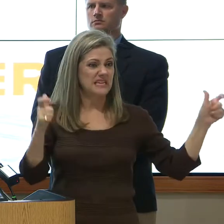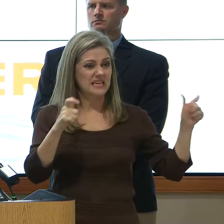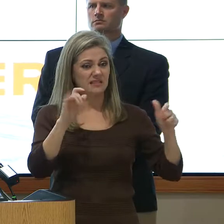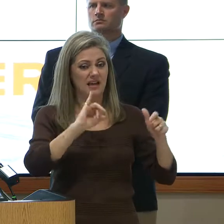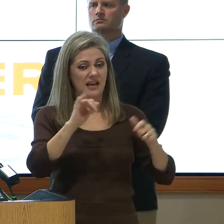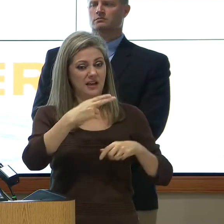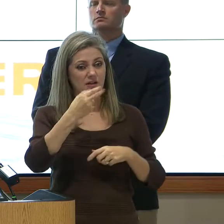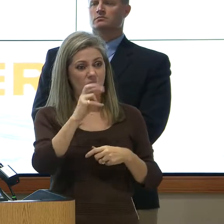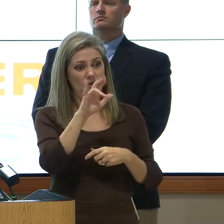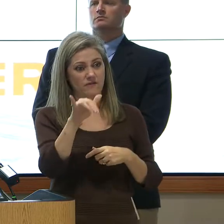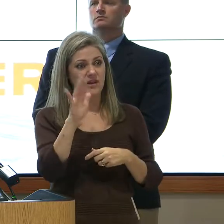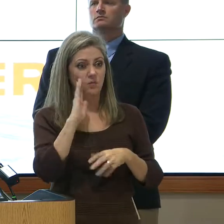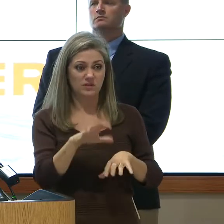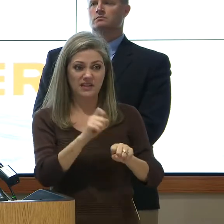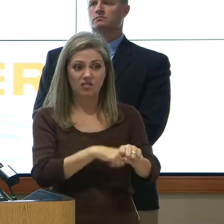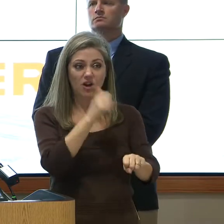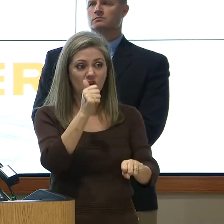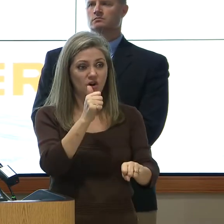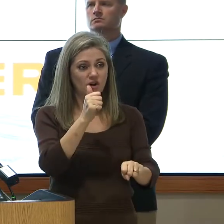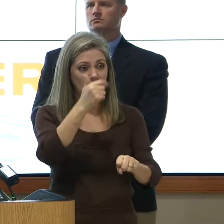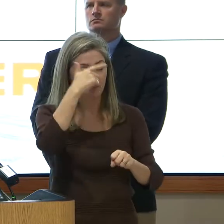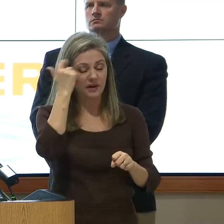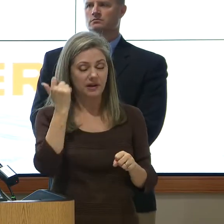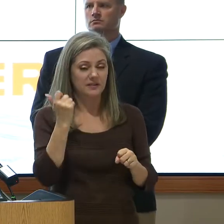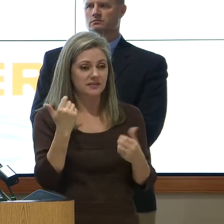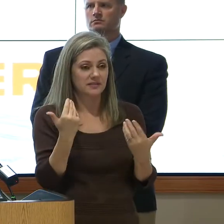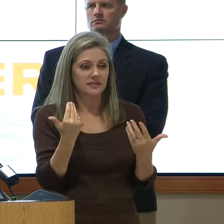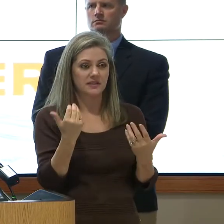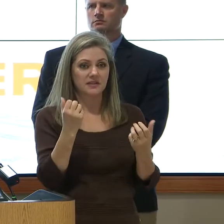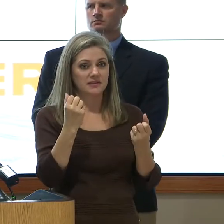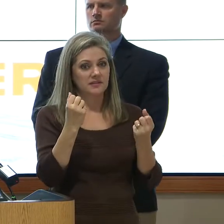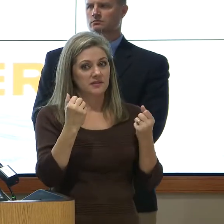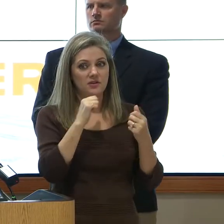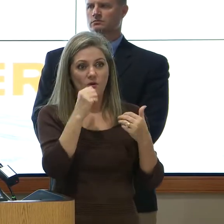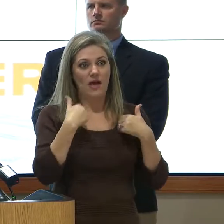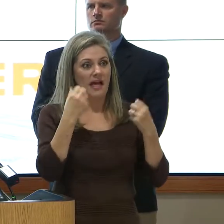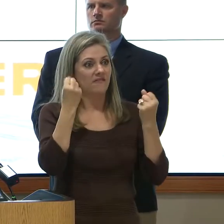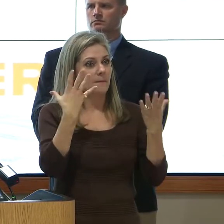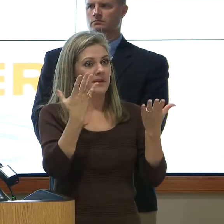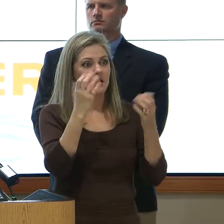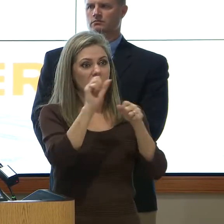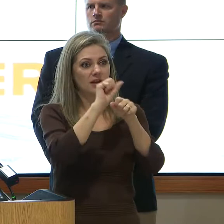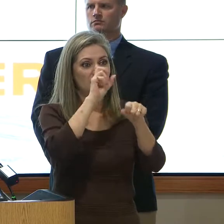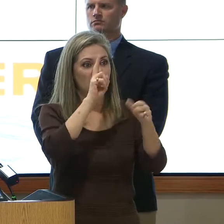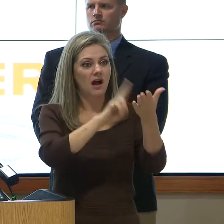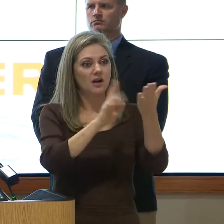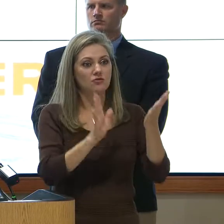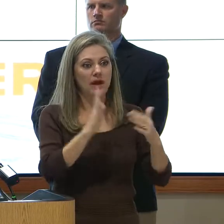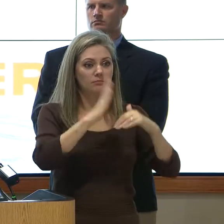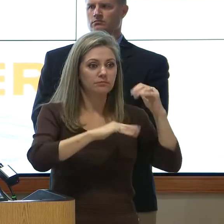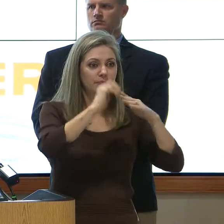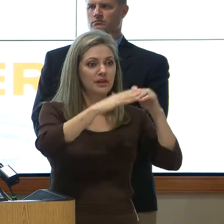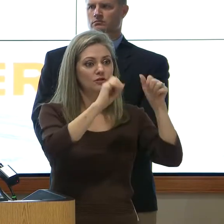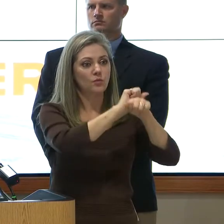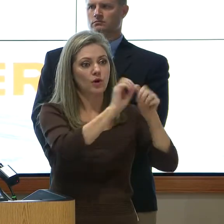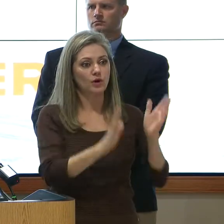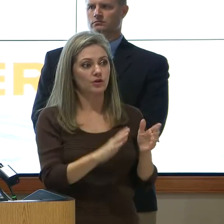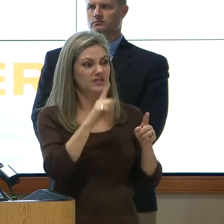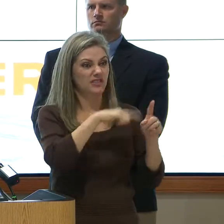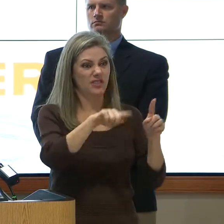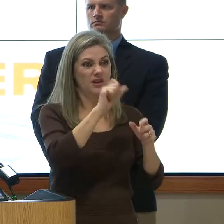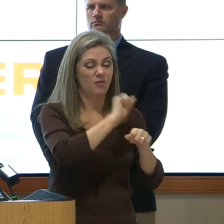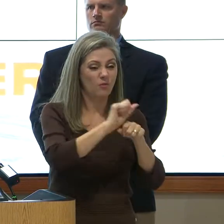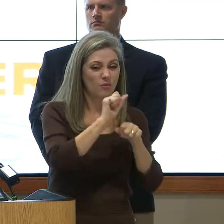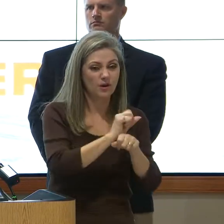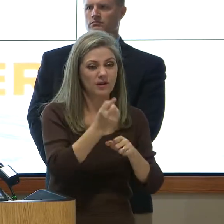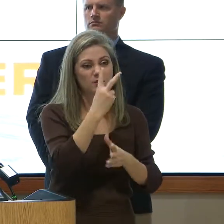some people. And that's just because there's only so much contractors can do here. We know they're working 12, 14-hour days to